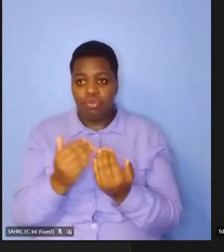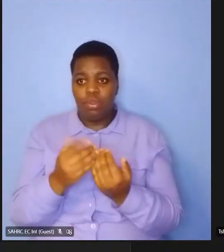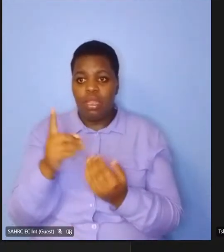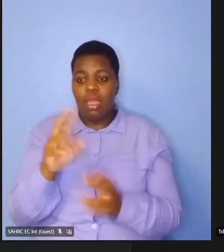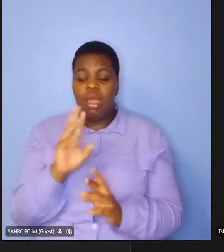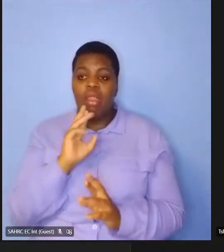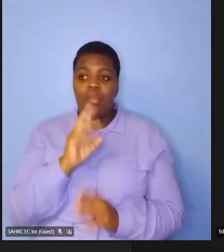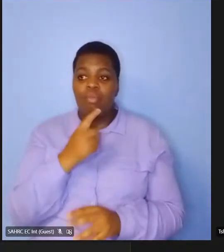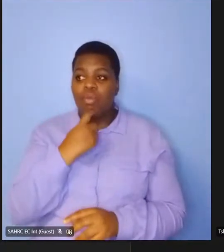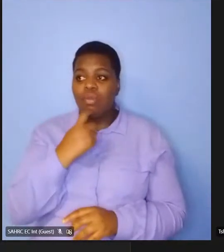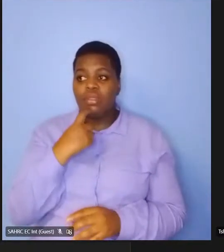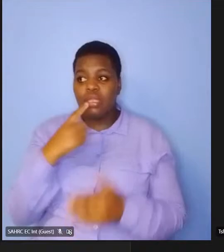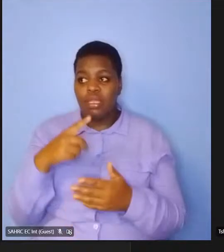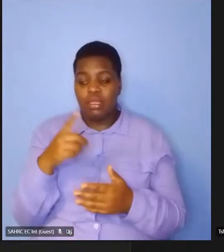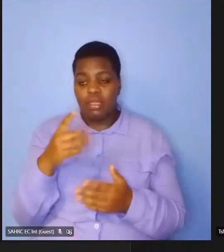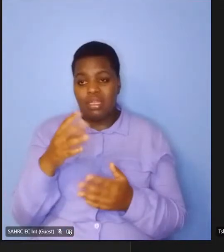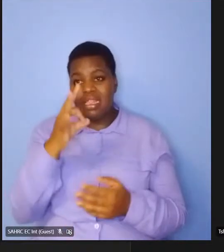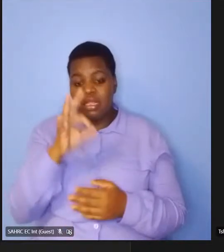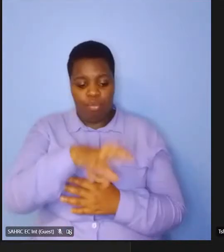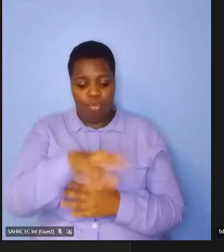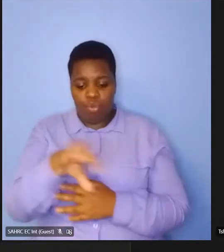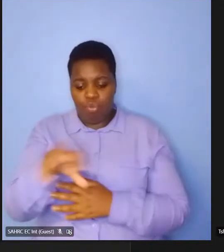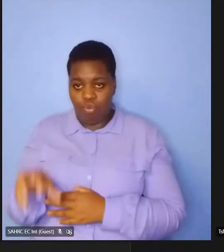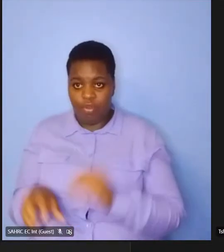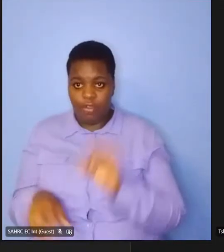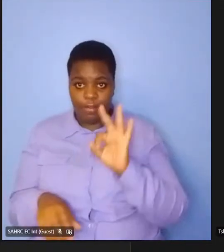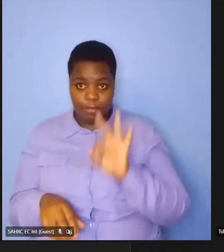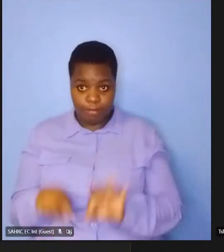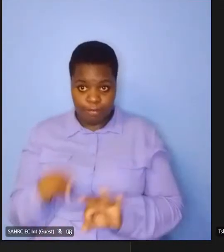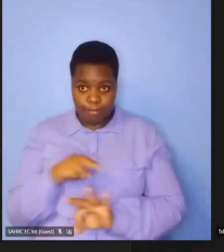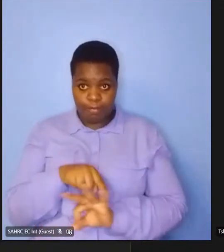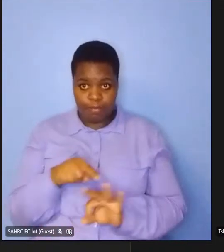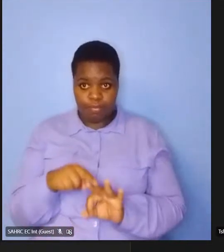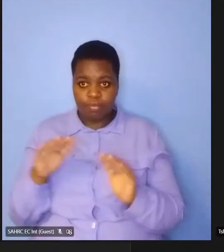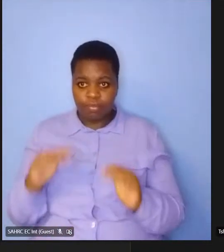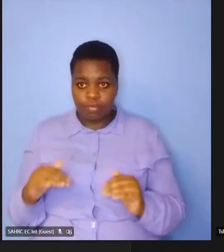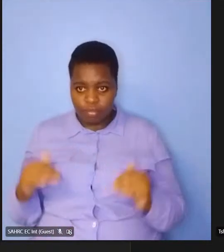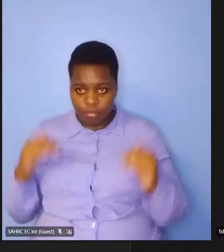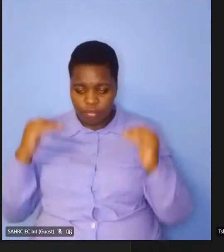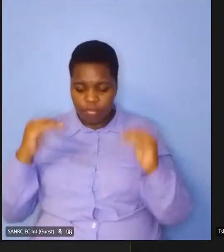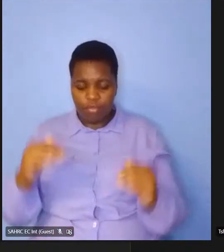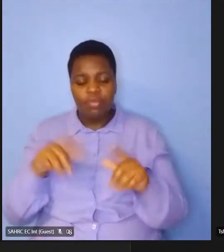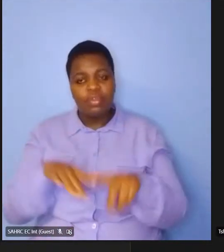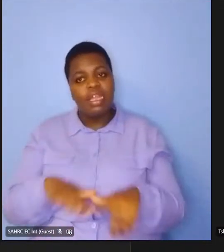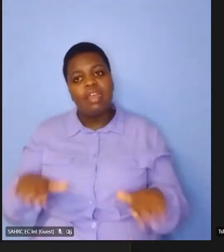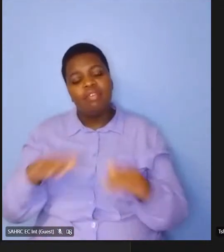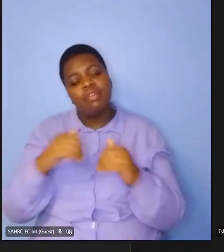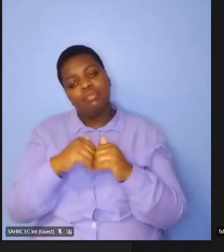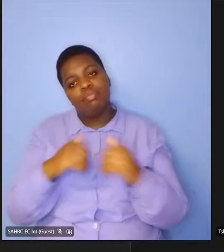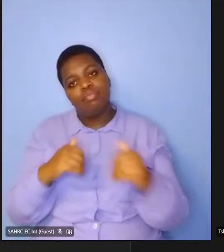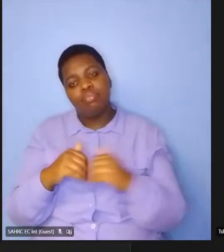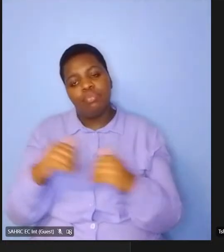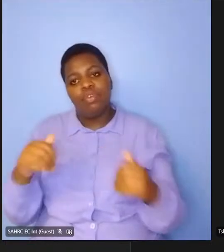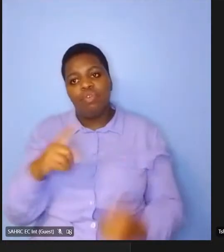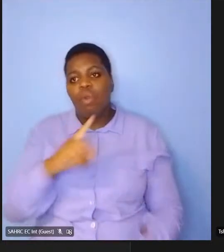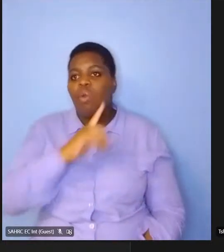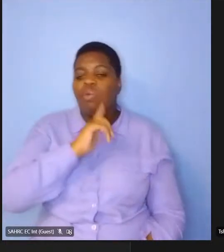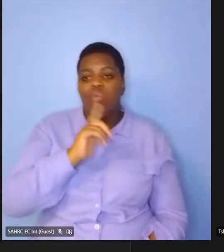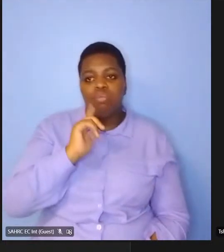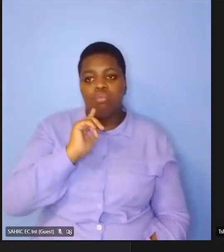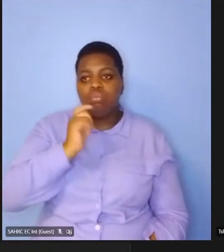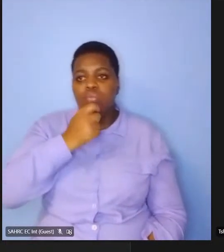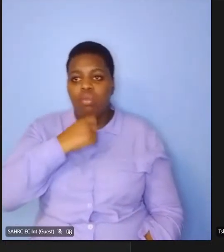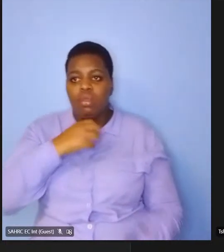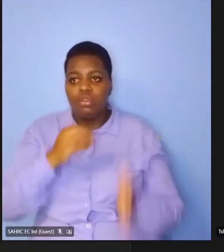that schools in 3 provinces in particular displayed higher than average levels of discrimination against LGBTI students.